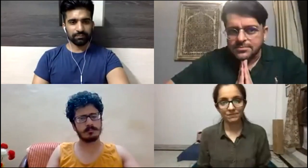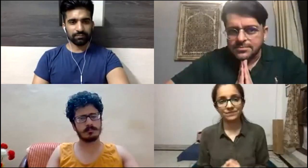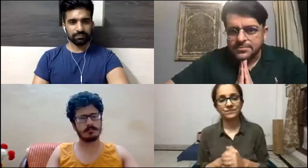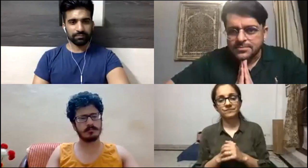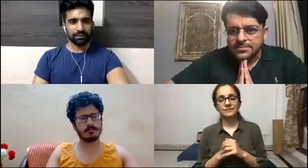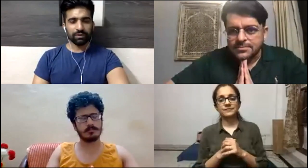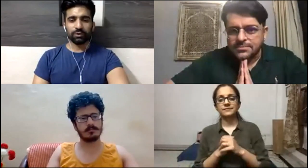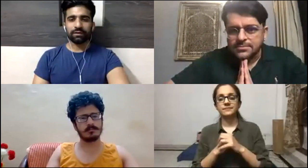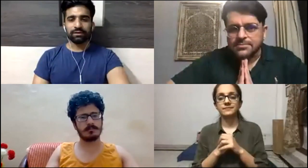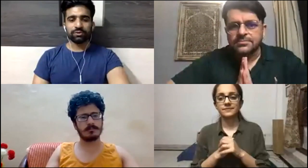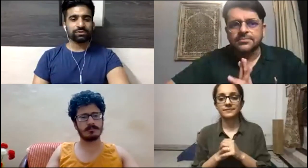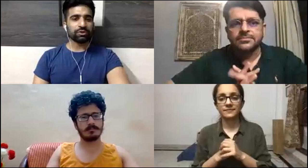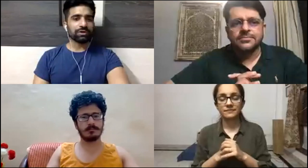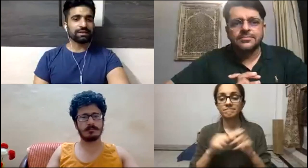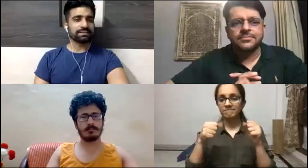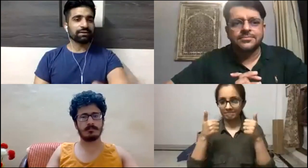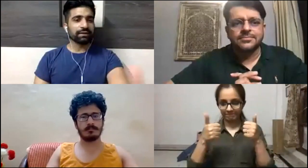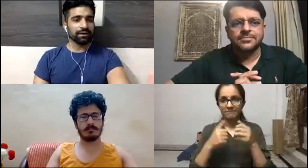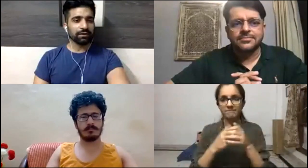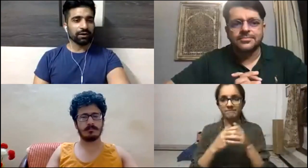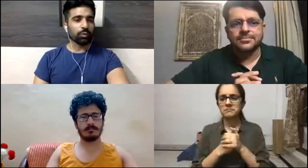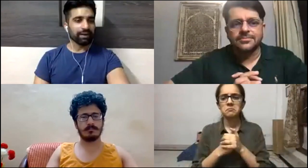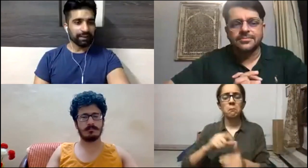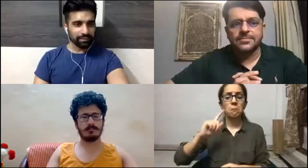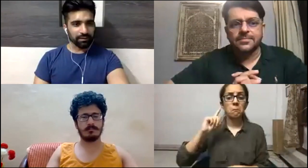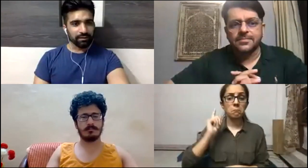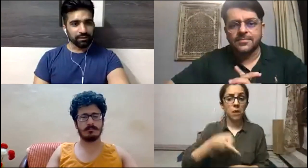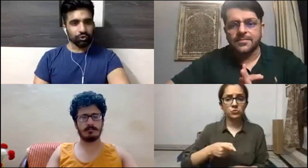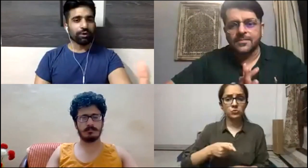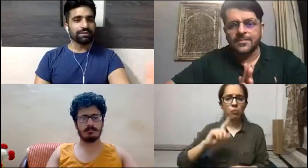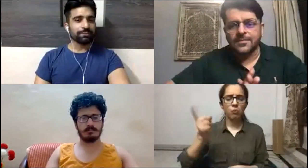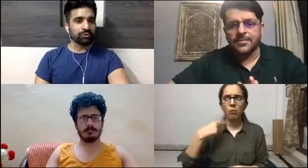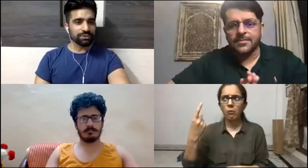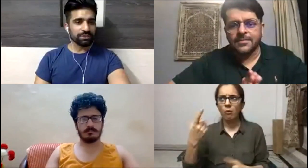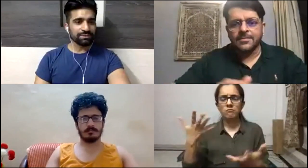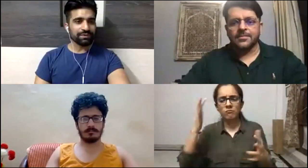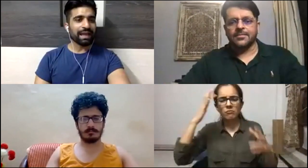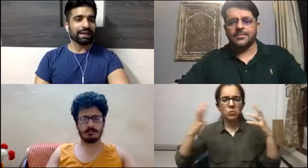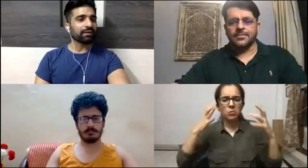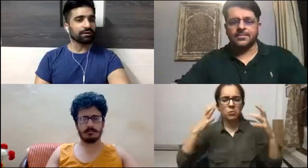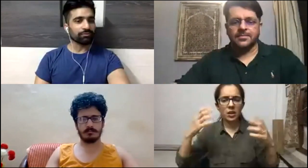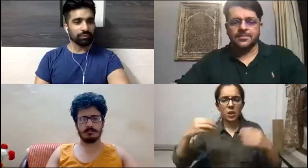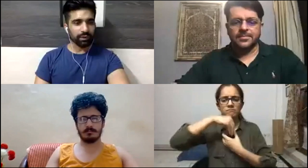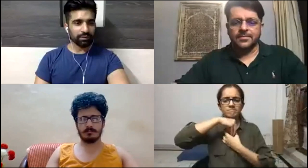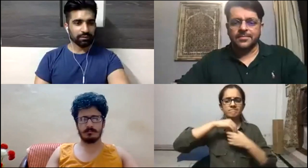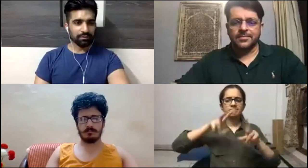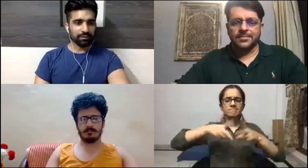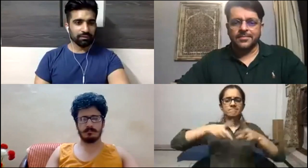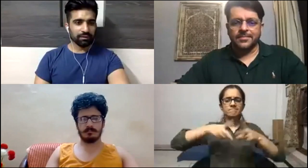yeah. Okay. So it's not a necessarily a worrying thing. Your body's immune system is reacting in a different